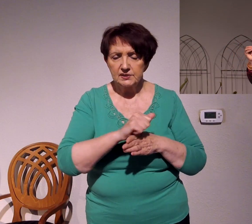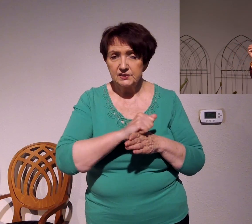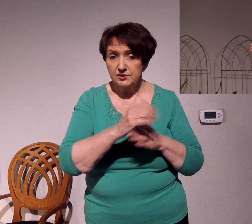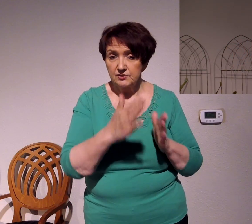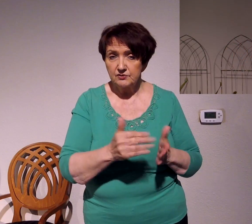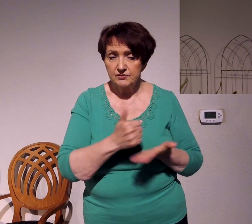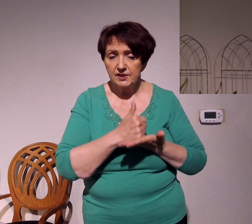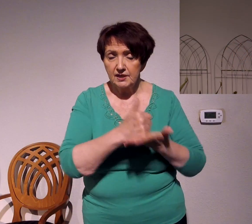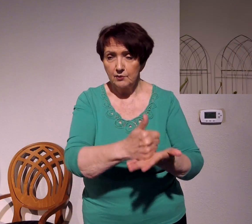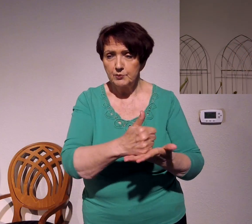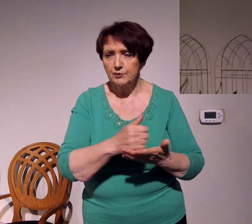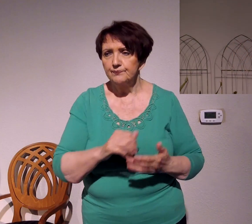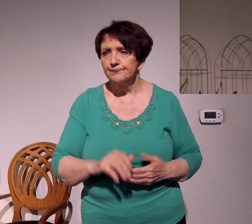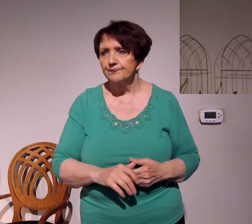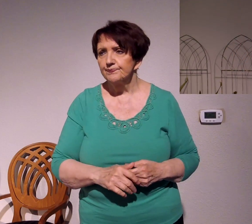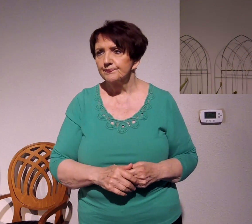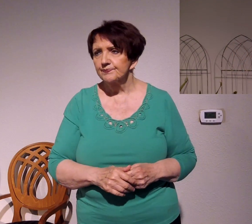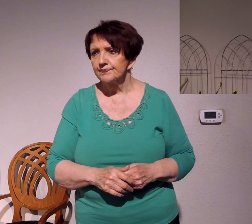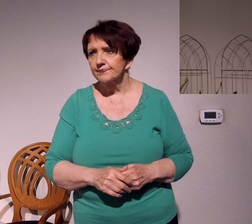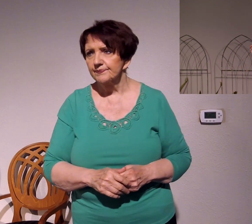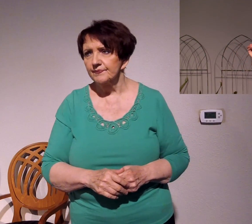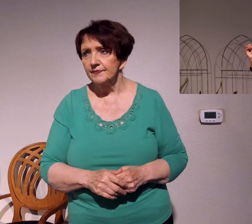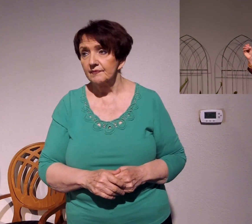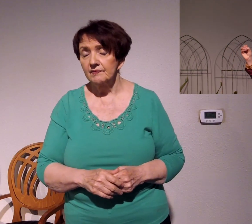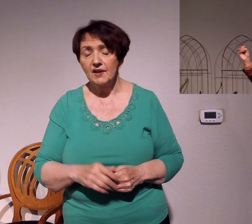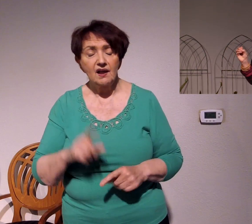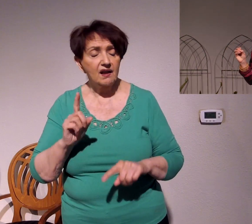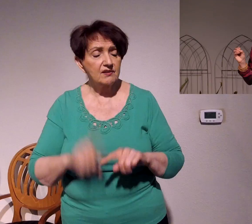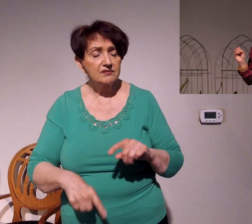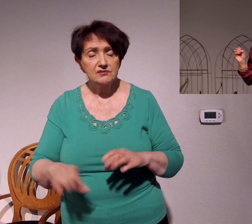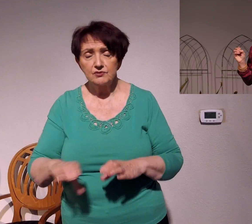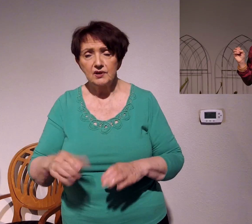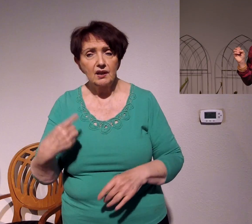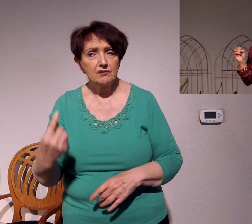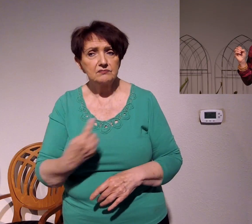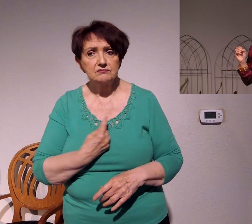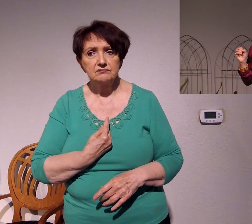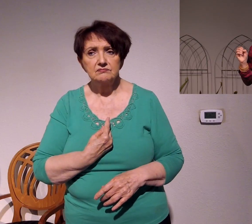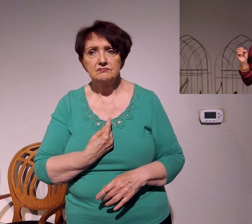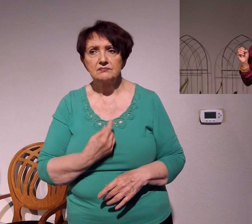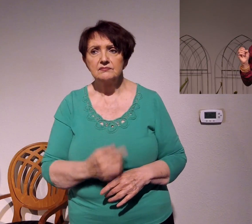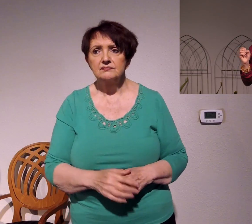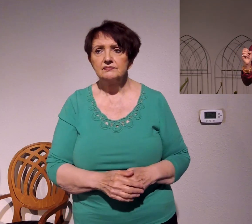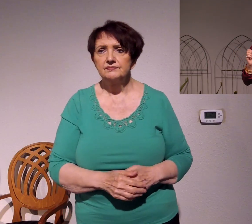you. Because, again, I couldn't do it alone.